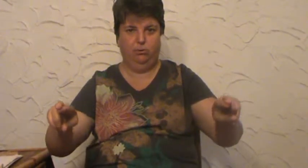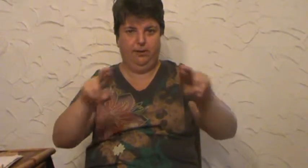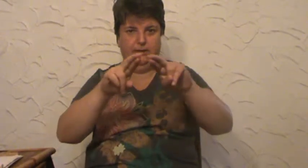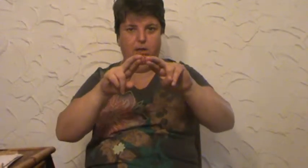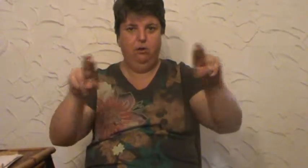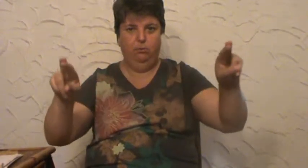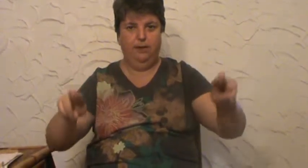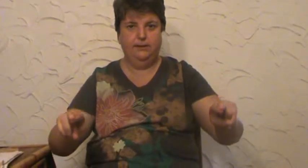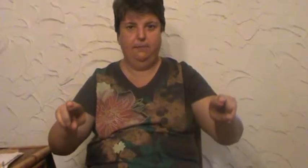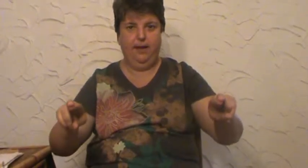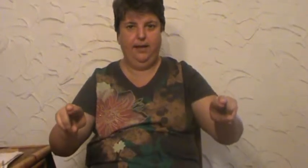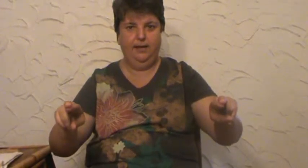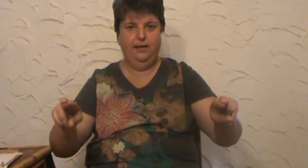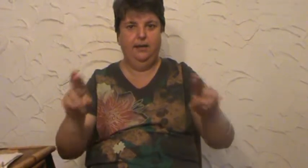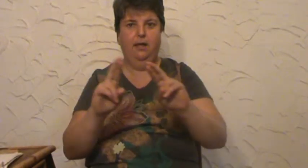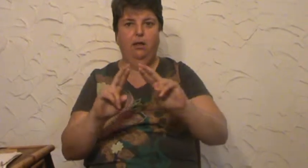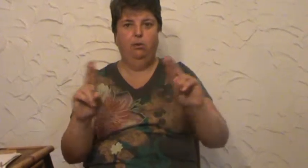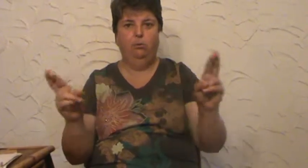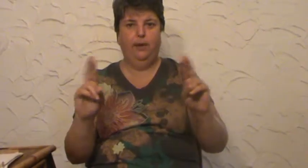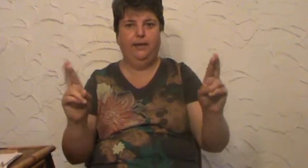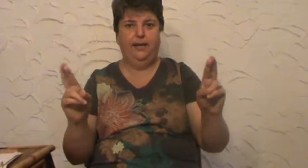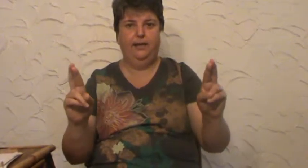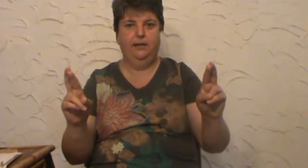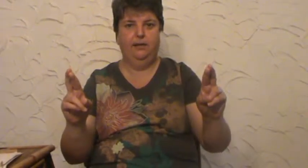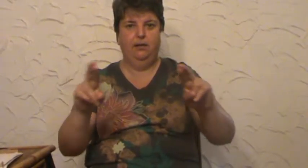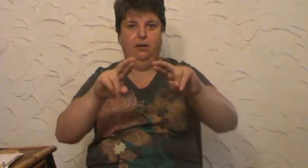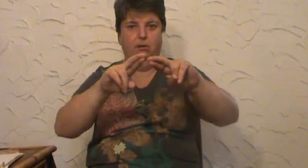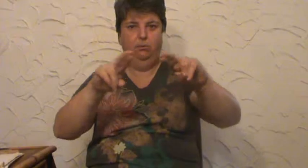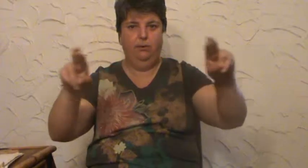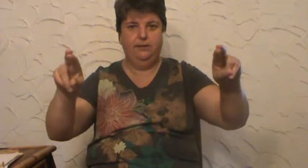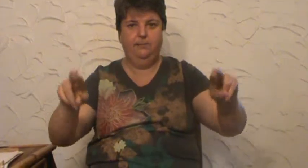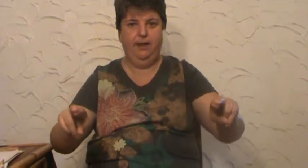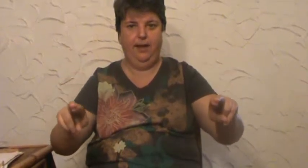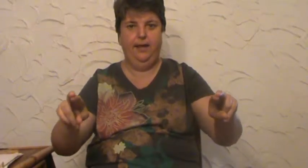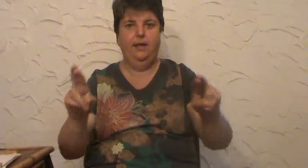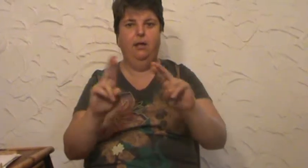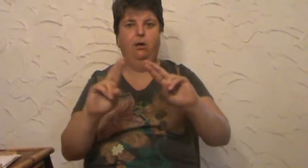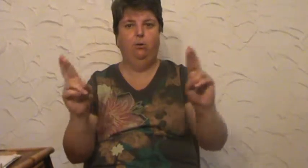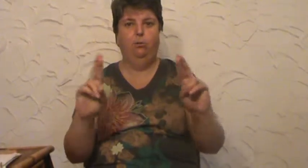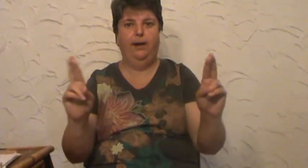ways. Resume, ready. Resume, ready.